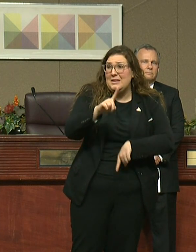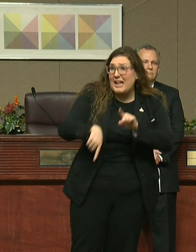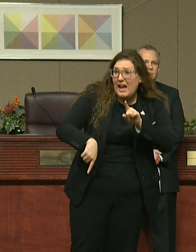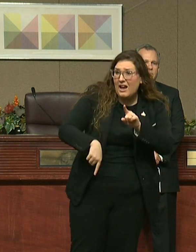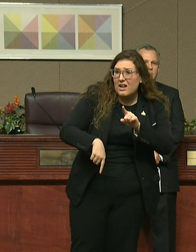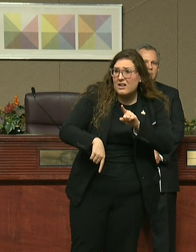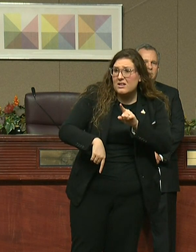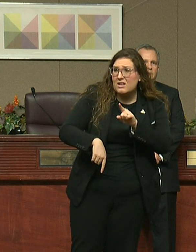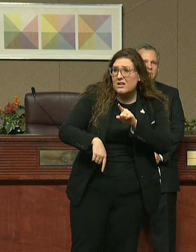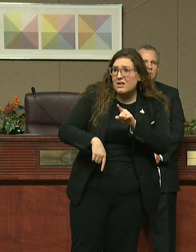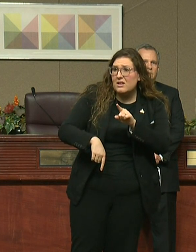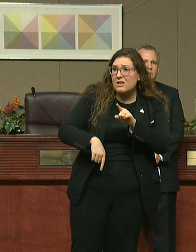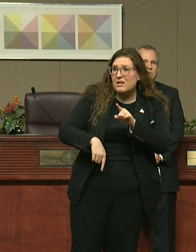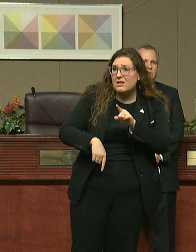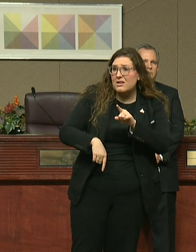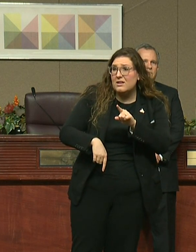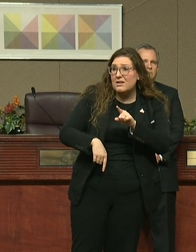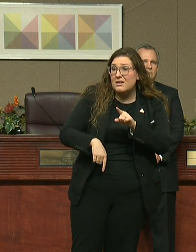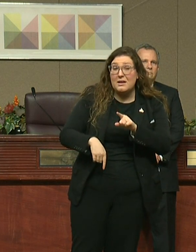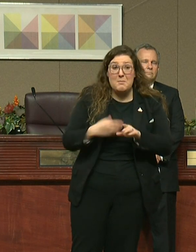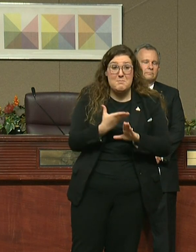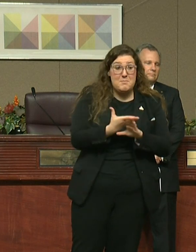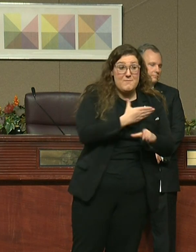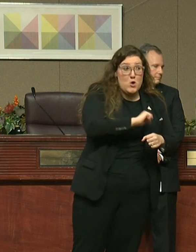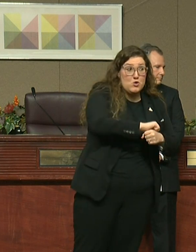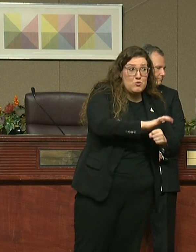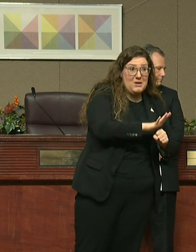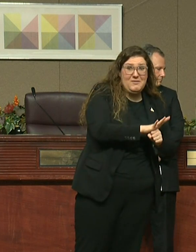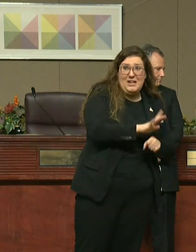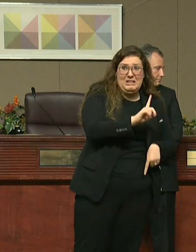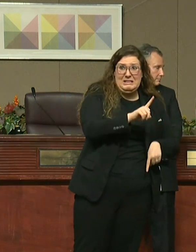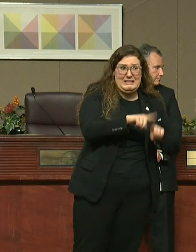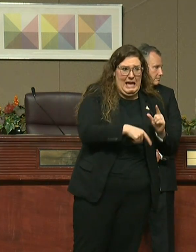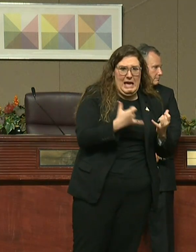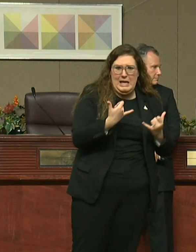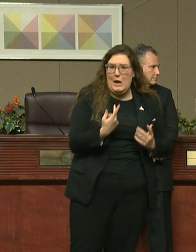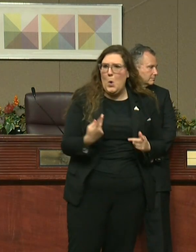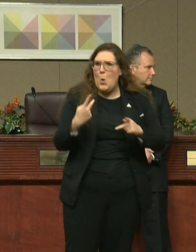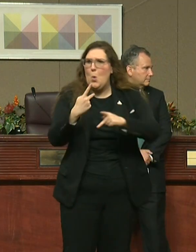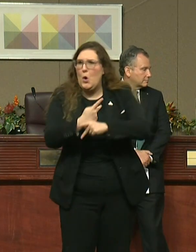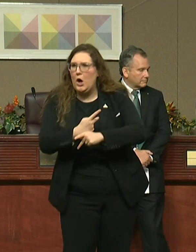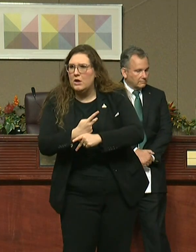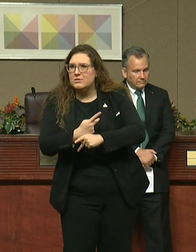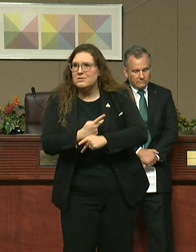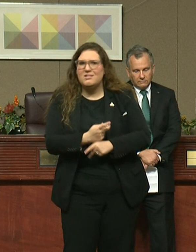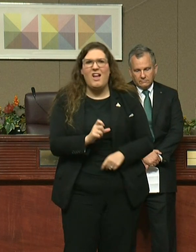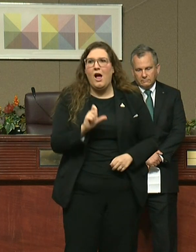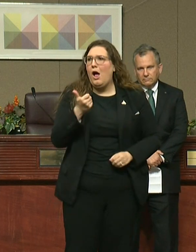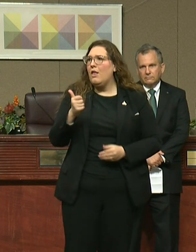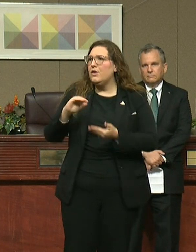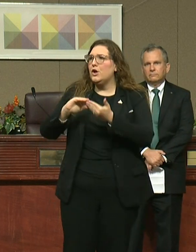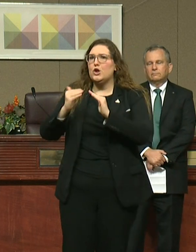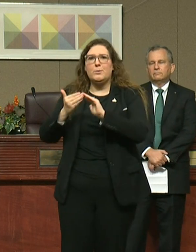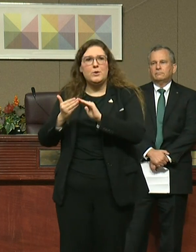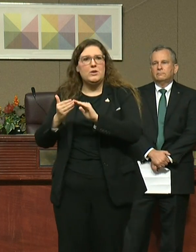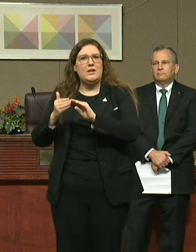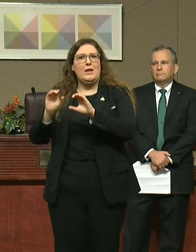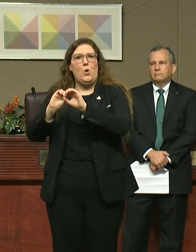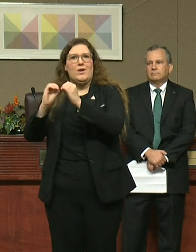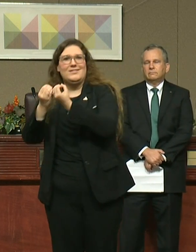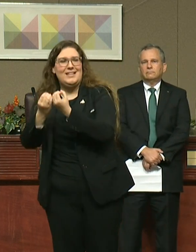like perhaps they were prior to the pandemic. The other community-based organizations, social service providers